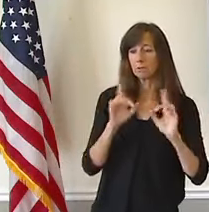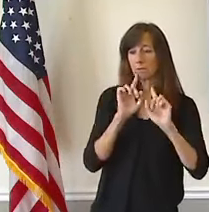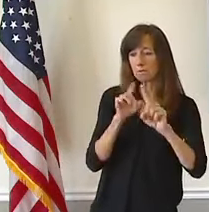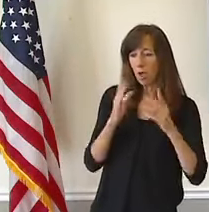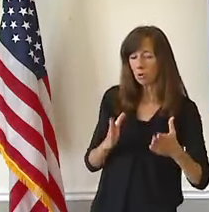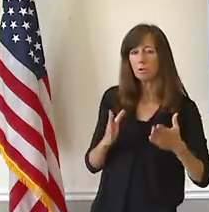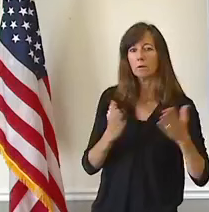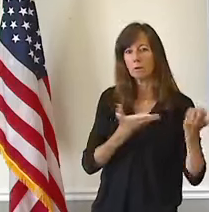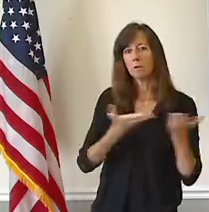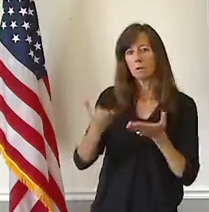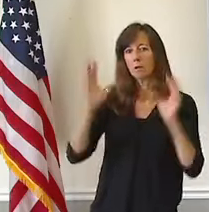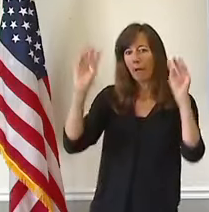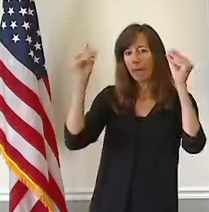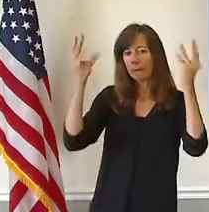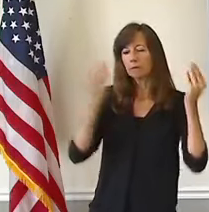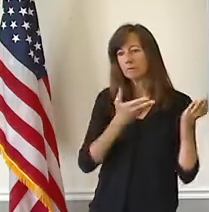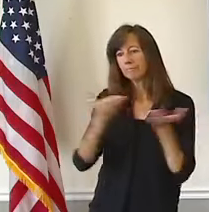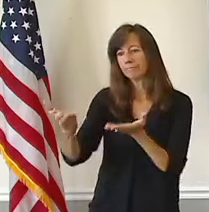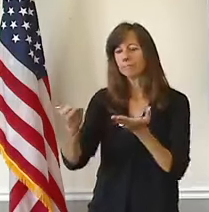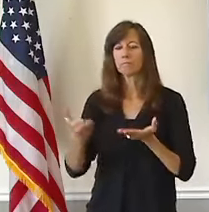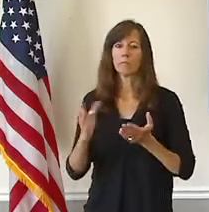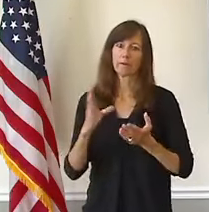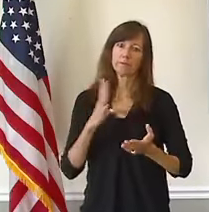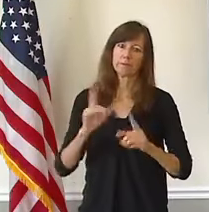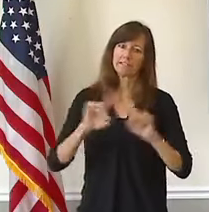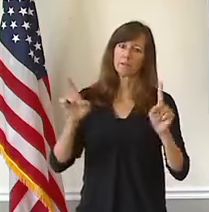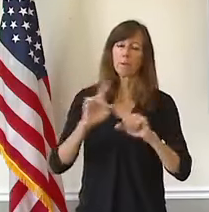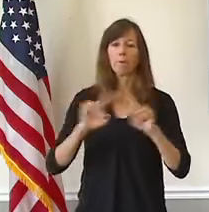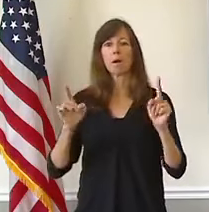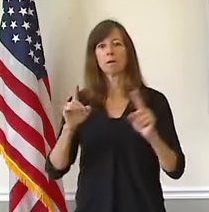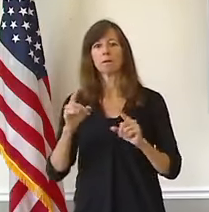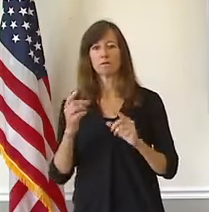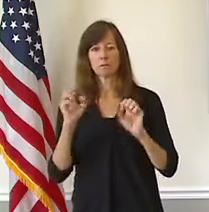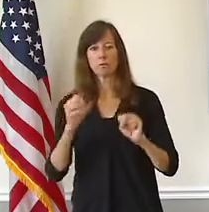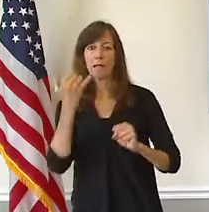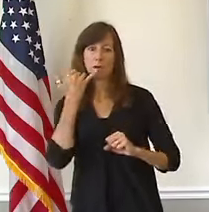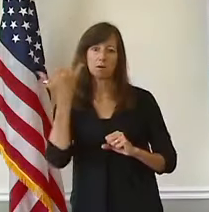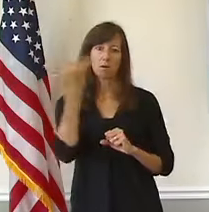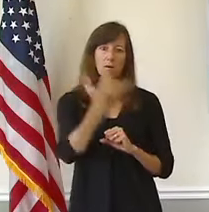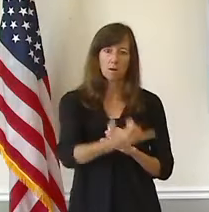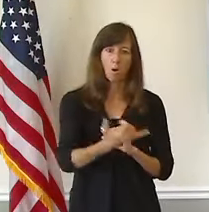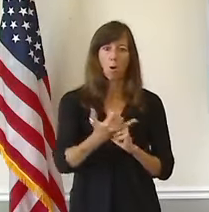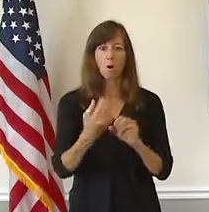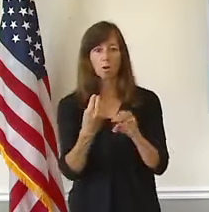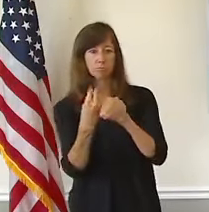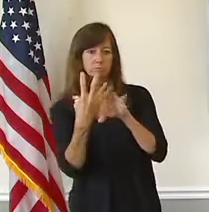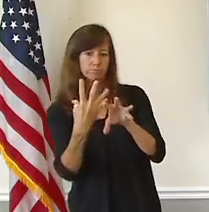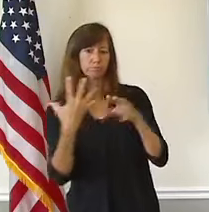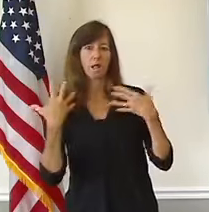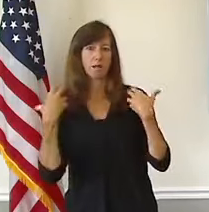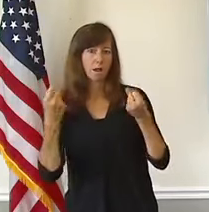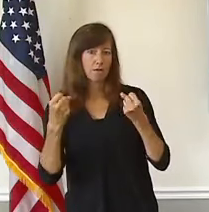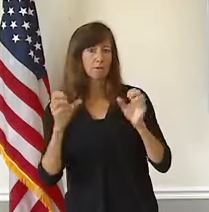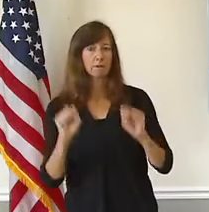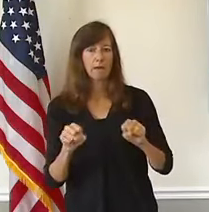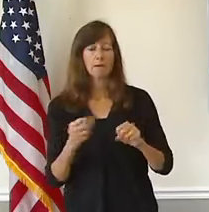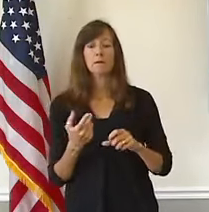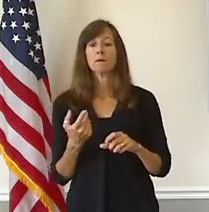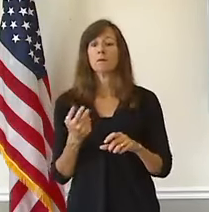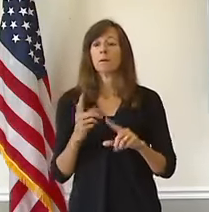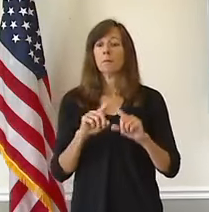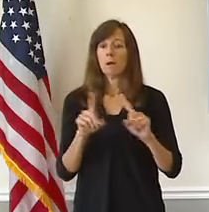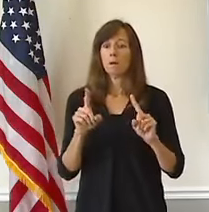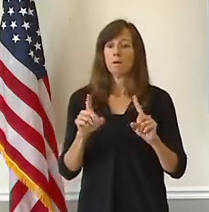to visit to take advantage of telehealth. We are open. We are functioning. And despite what you may have read otherwise, we